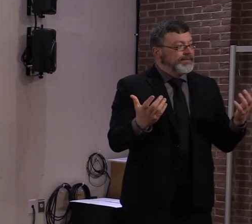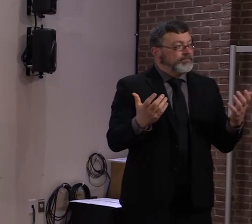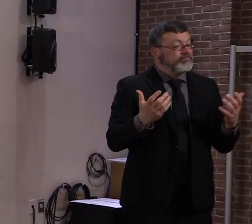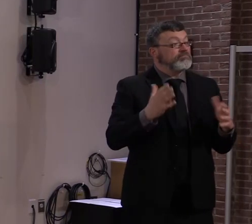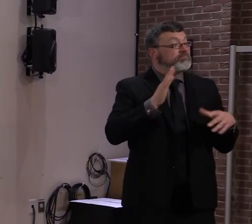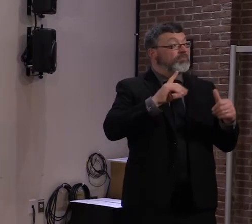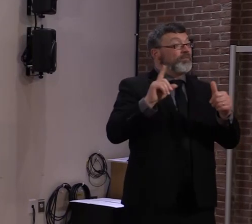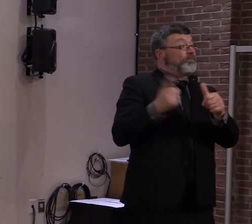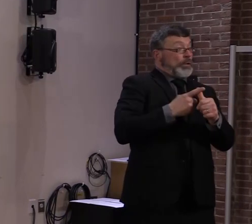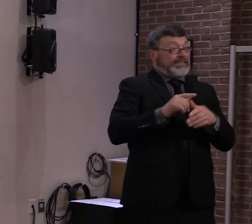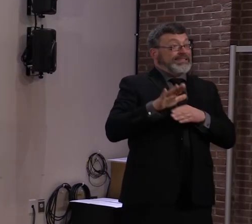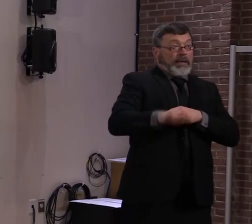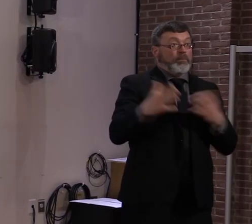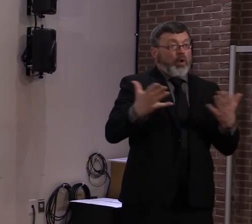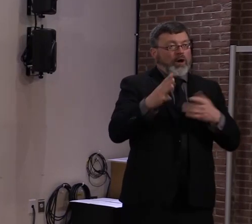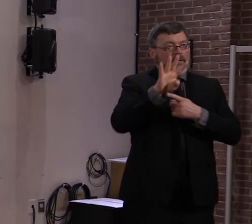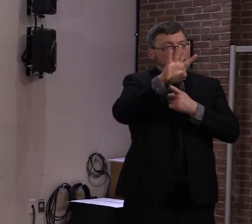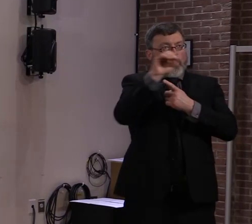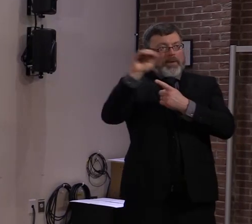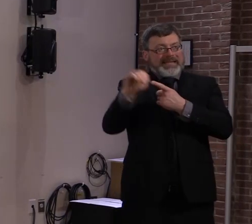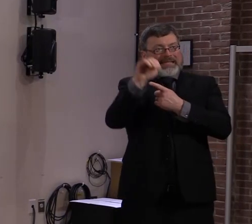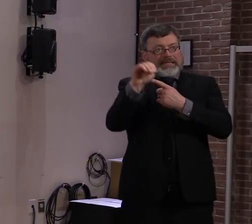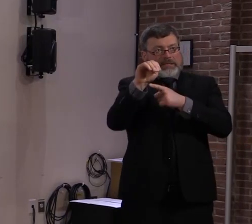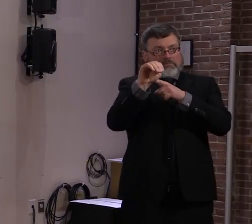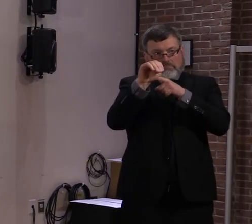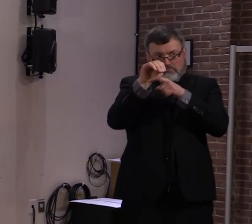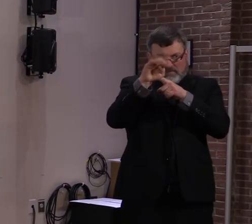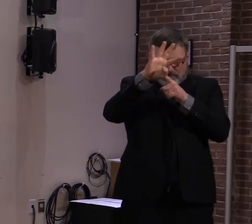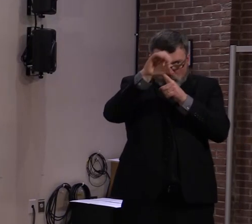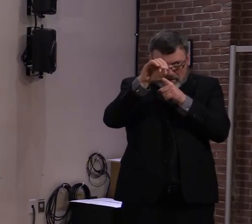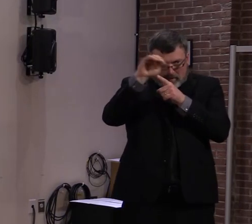in the transition process.